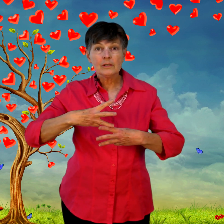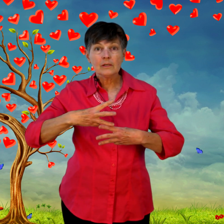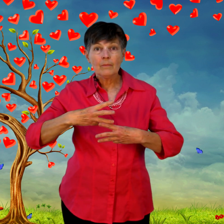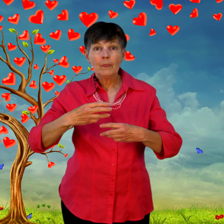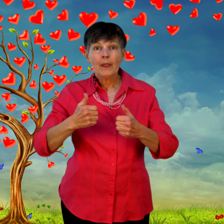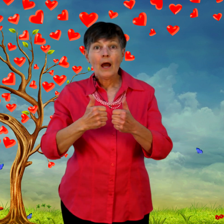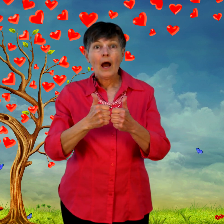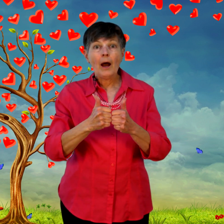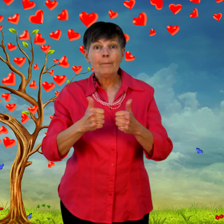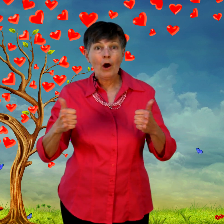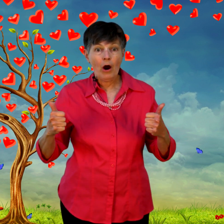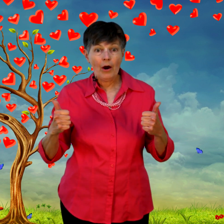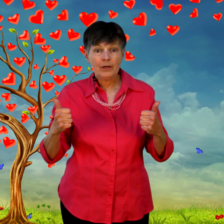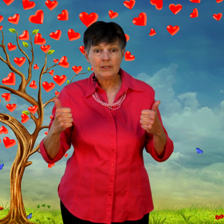worlds apart.